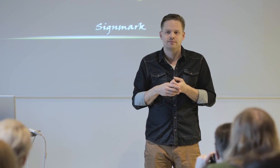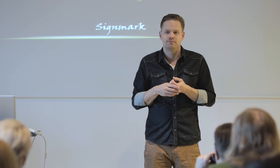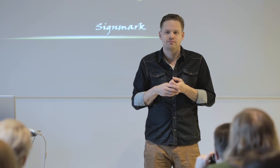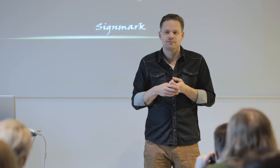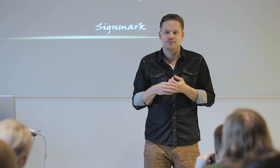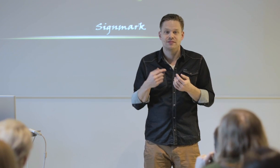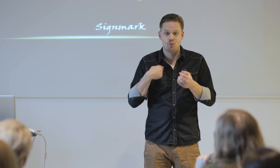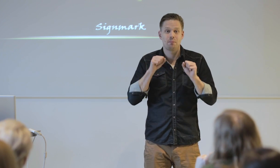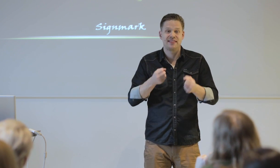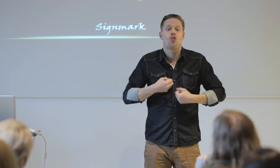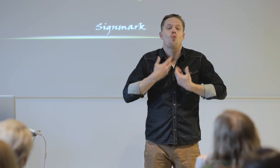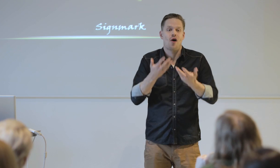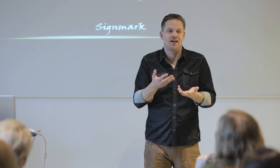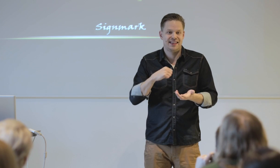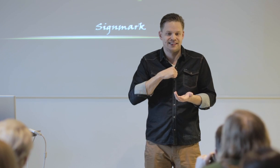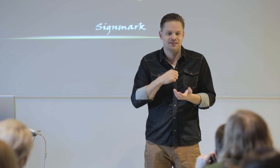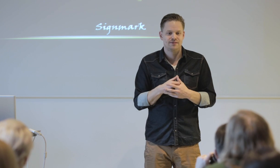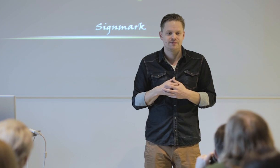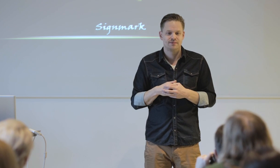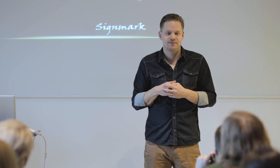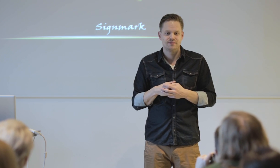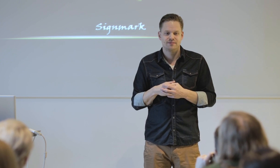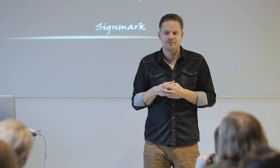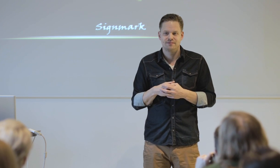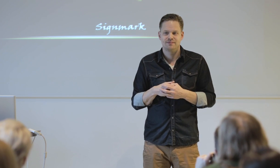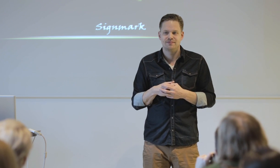this before me. So I had to create the whole scene.